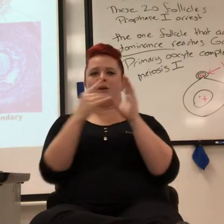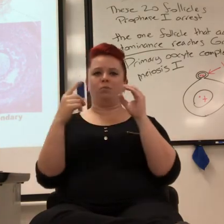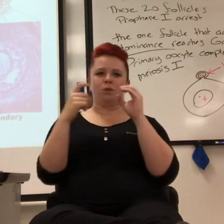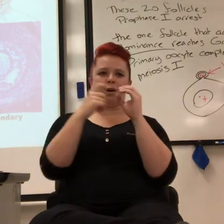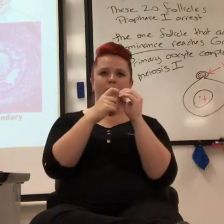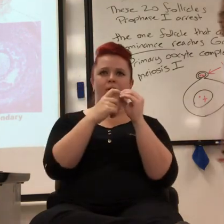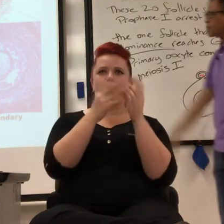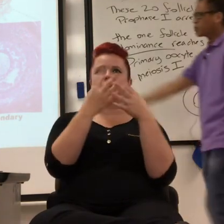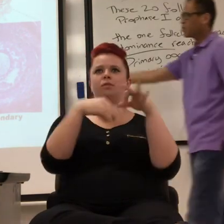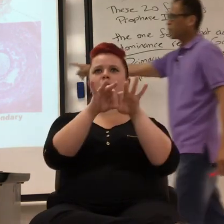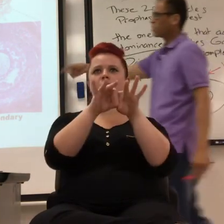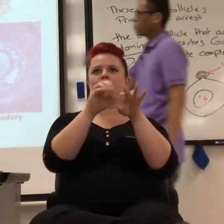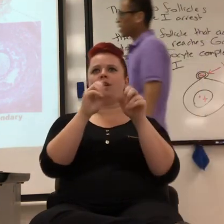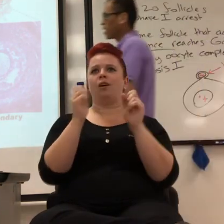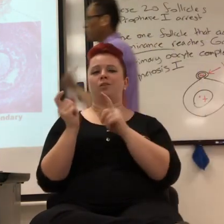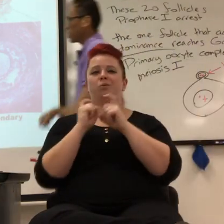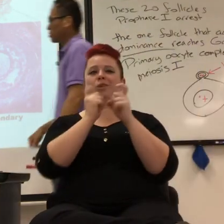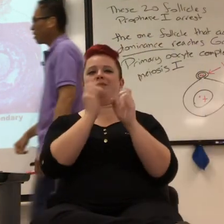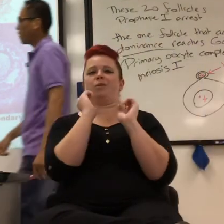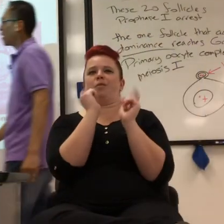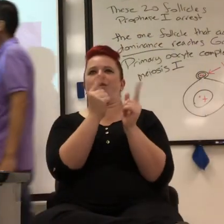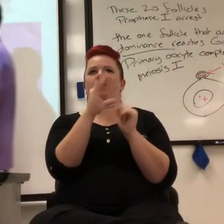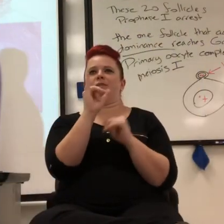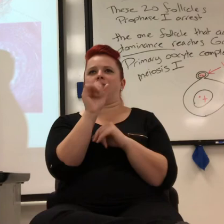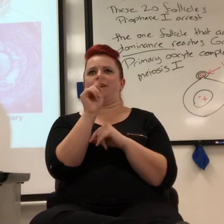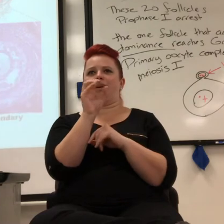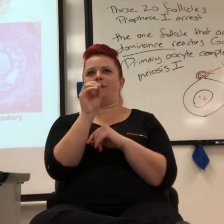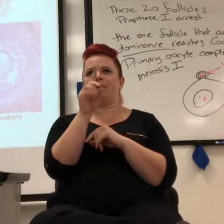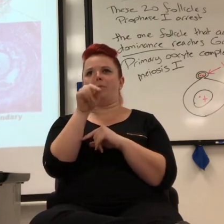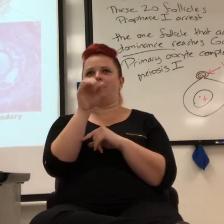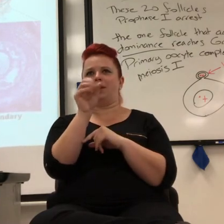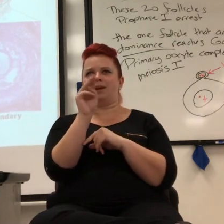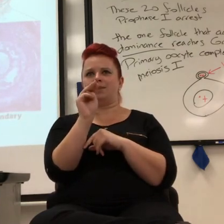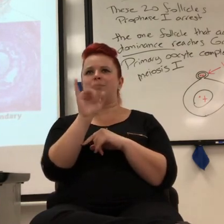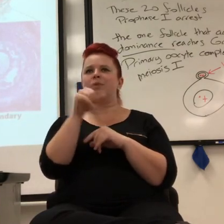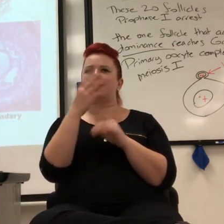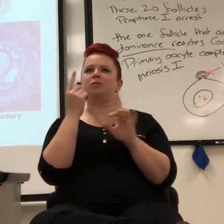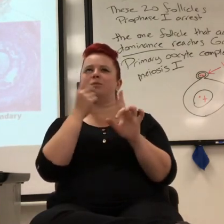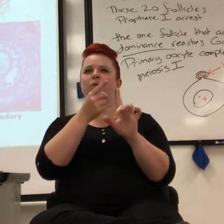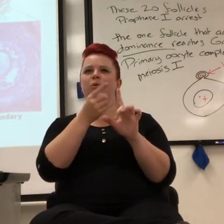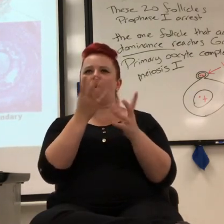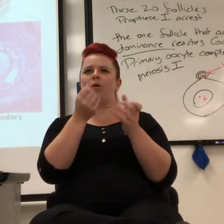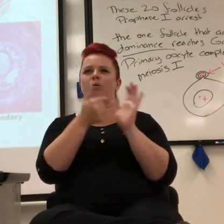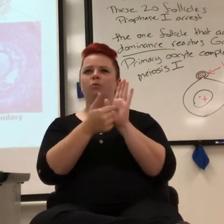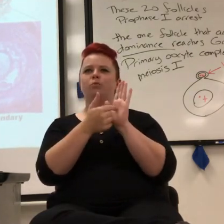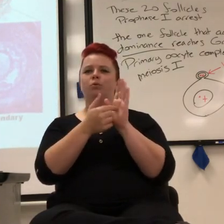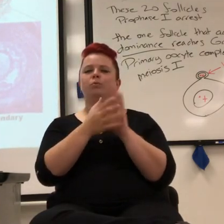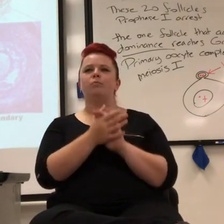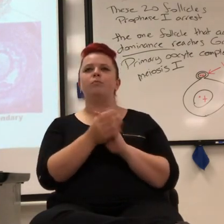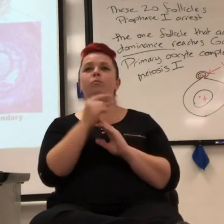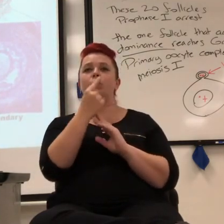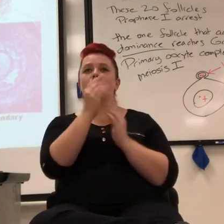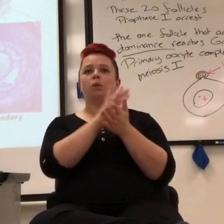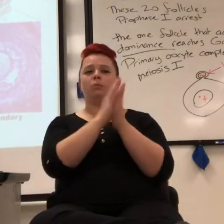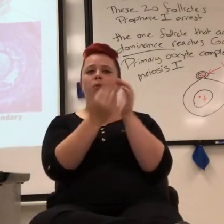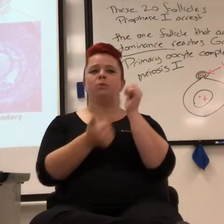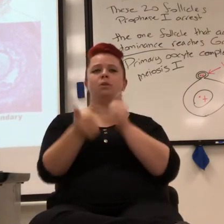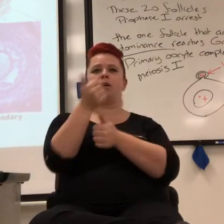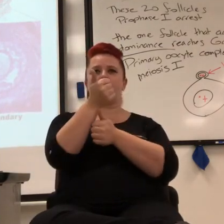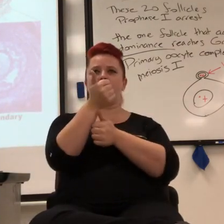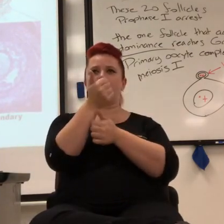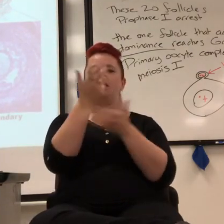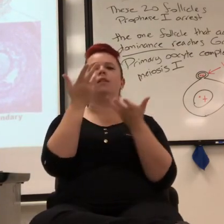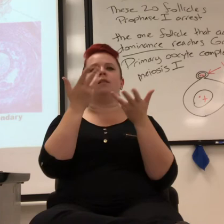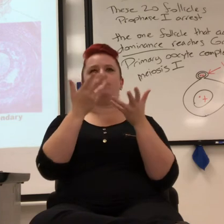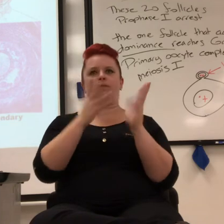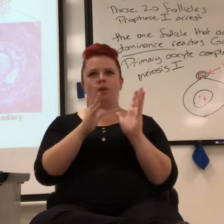cytoplasm. And that's not shown here. That's why I kind of like to draw that. So the one that achieved dominance finishes meiosis one.